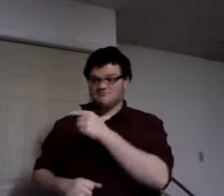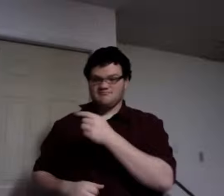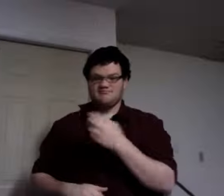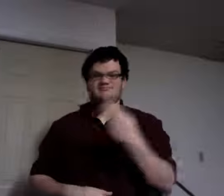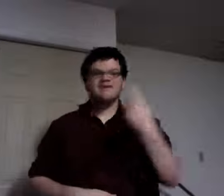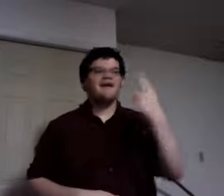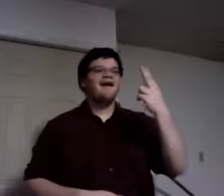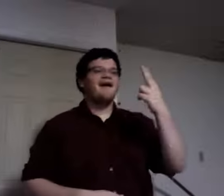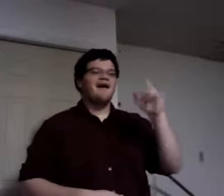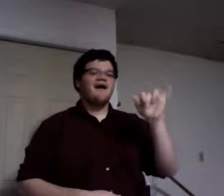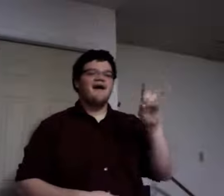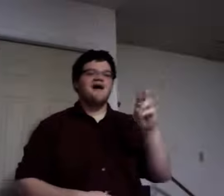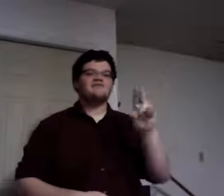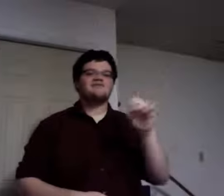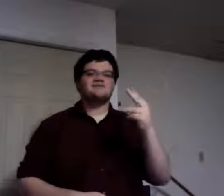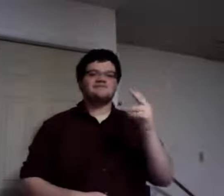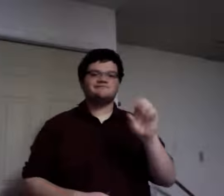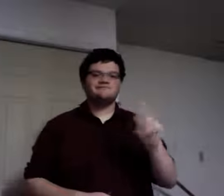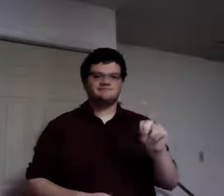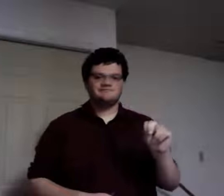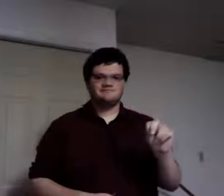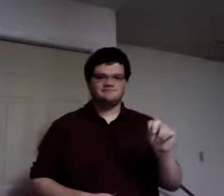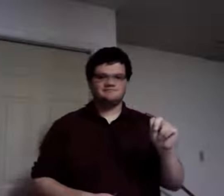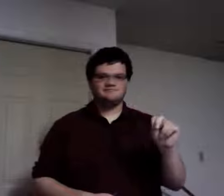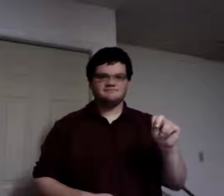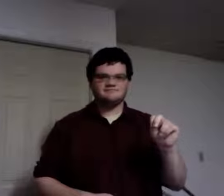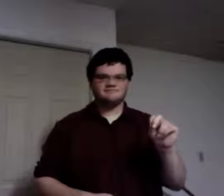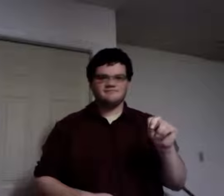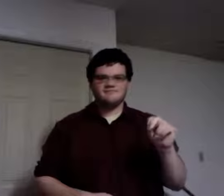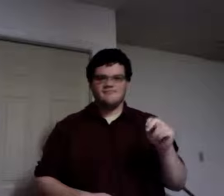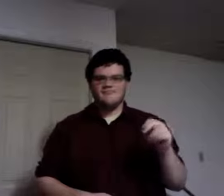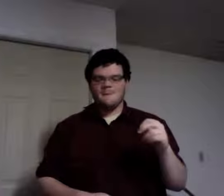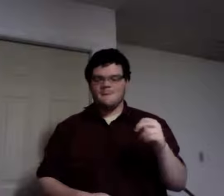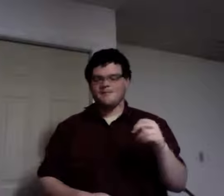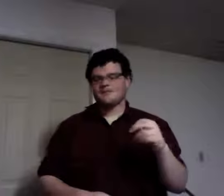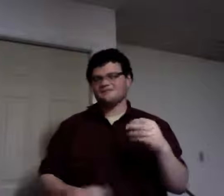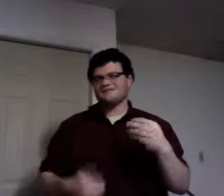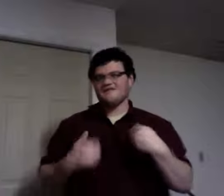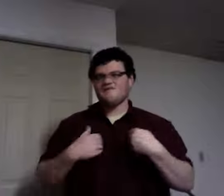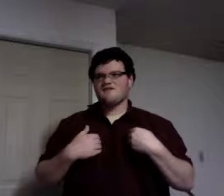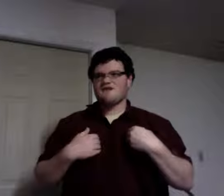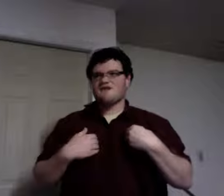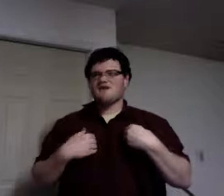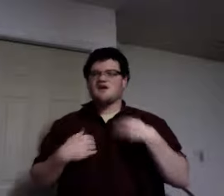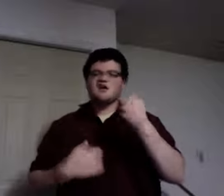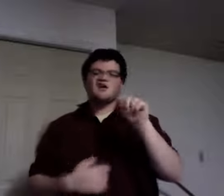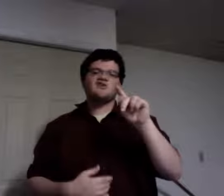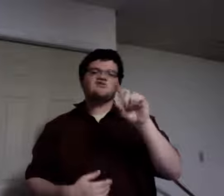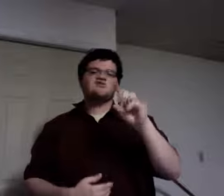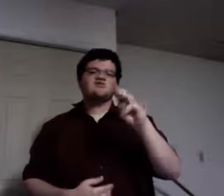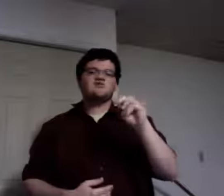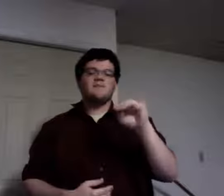in its atomic state has an atomic number of 1, and it also has a mass of 1. It only has